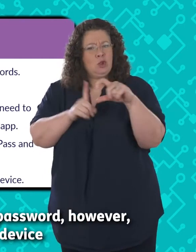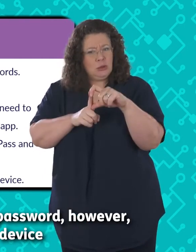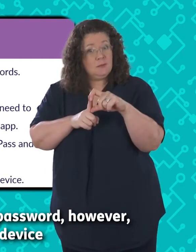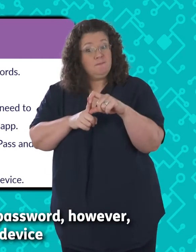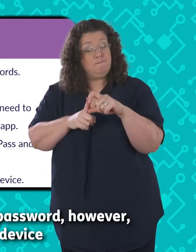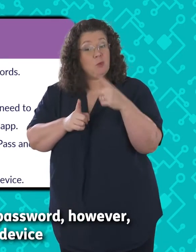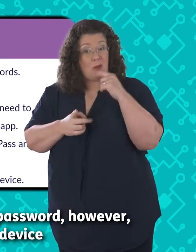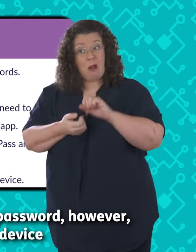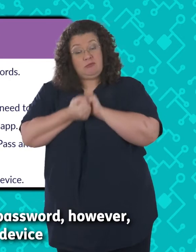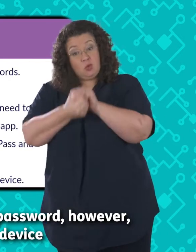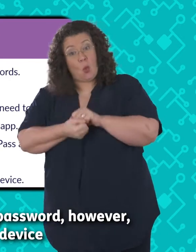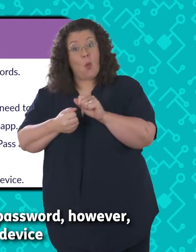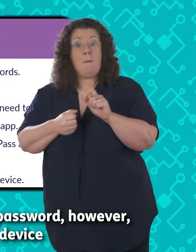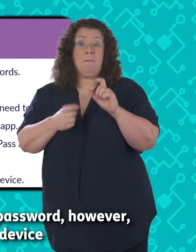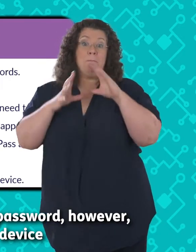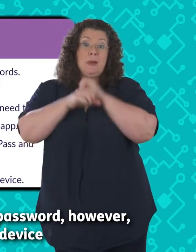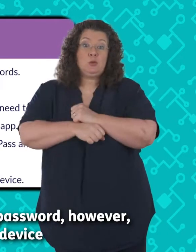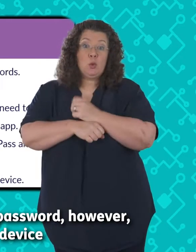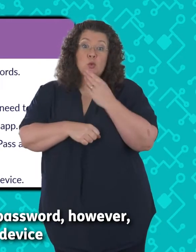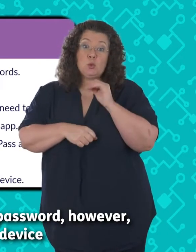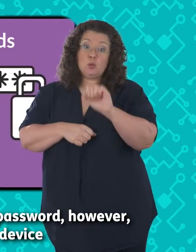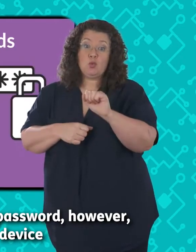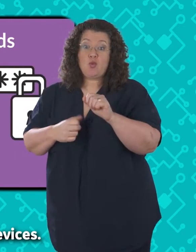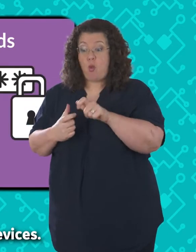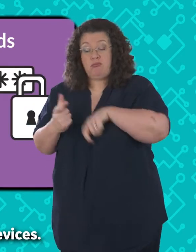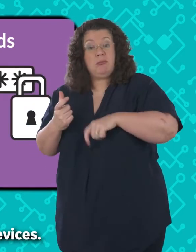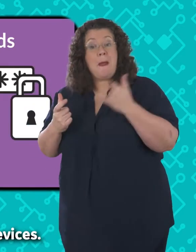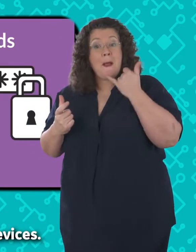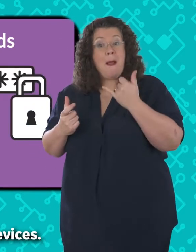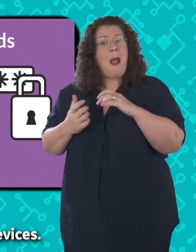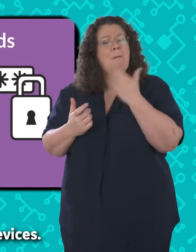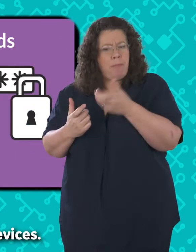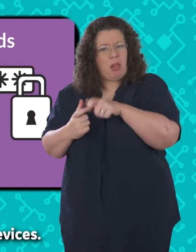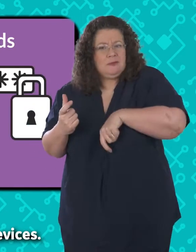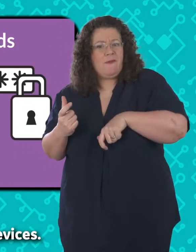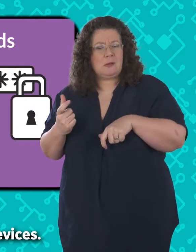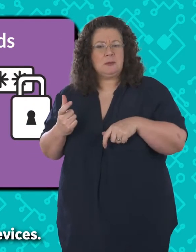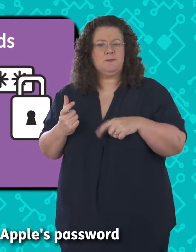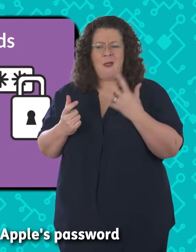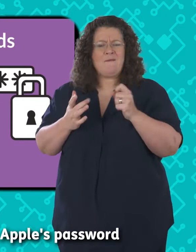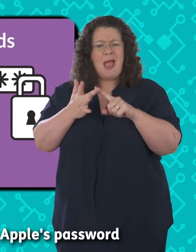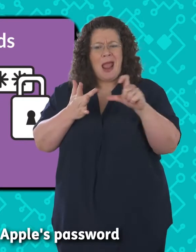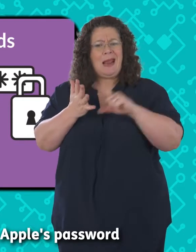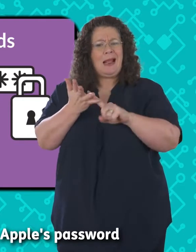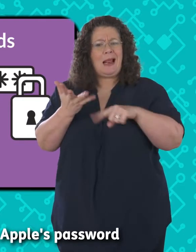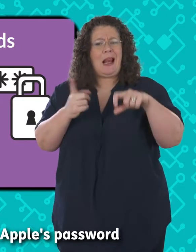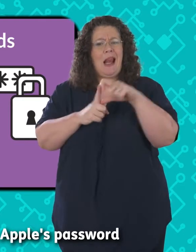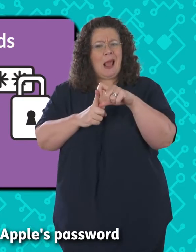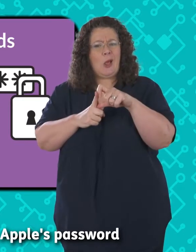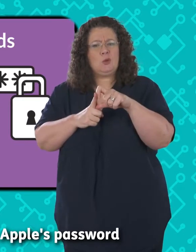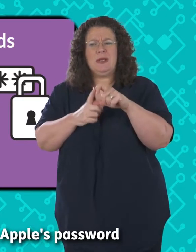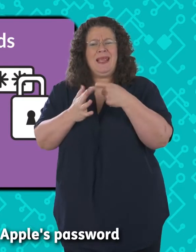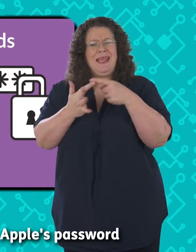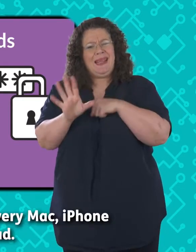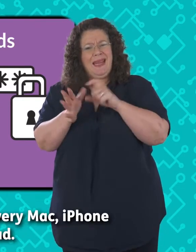also store your password, however, using your device. On Apple devices, the iCloud keychain